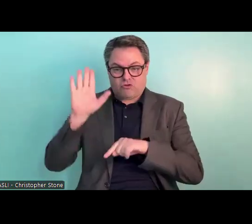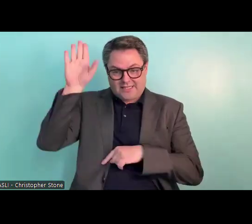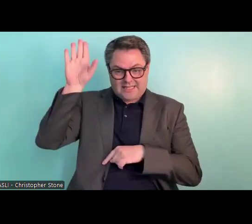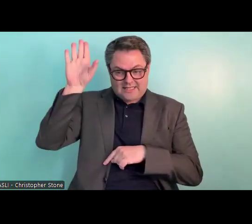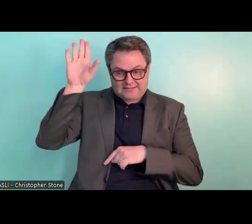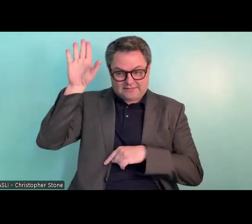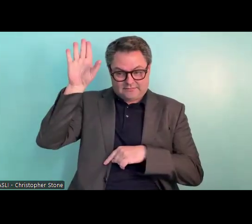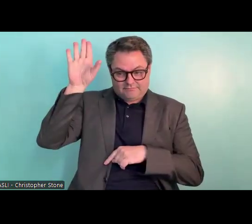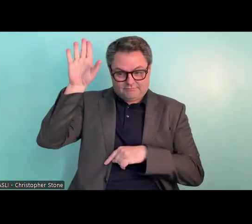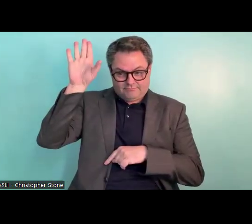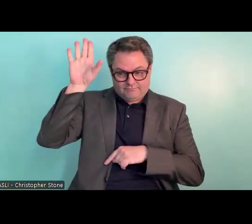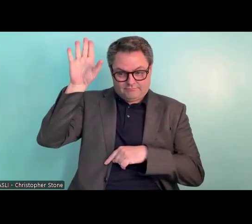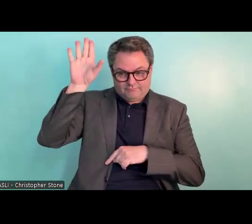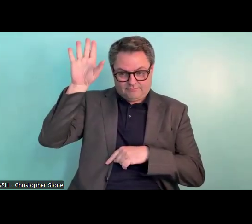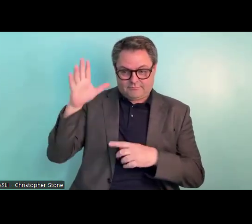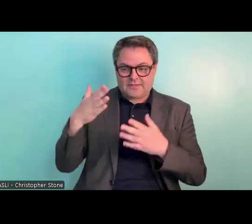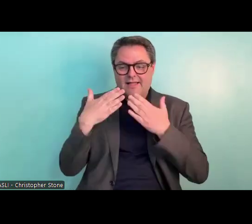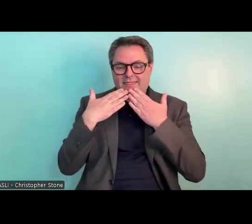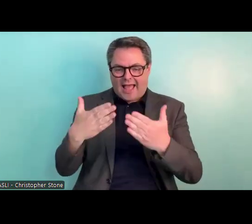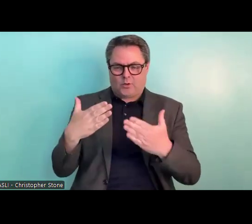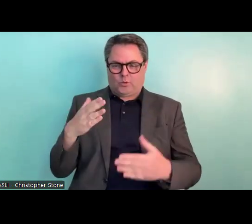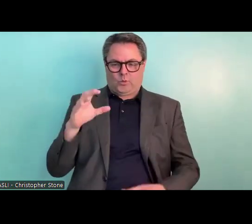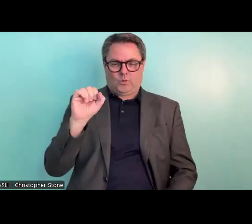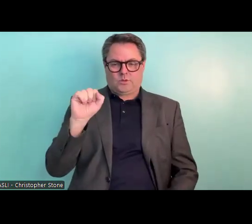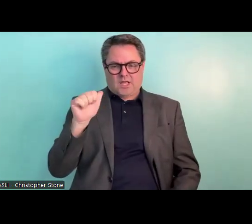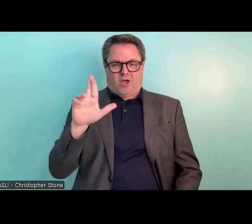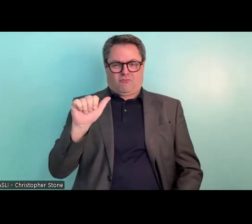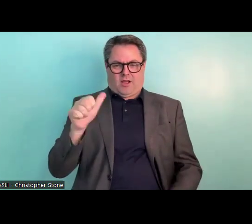If you've received it, please do raise your hand.